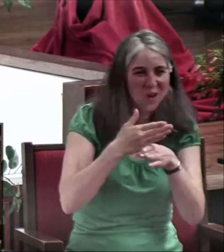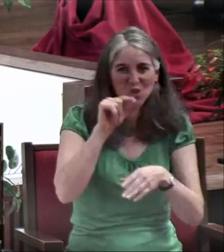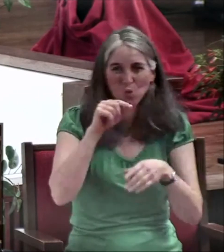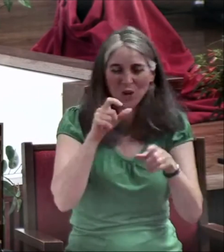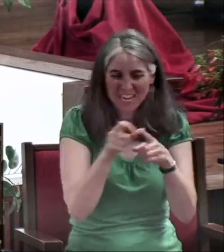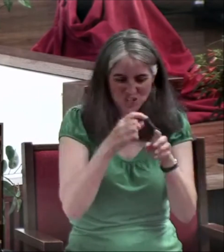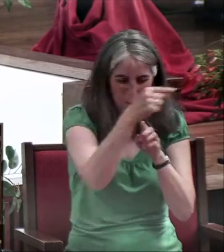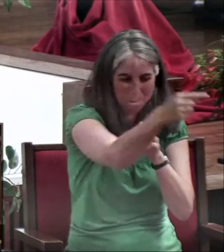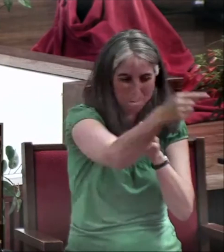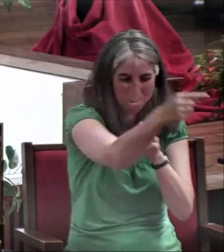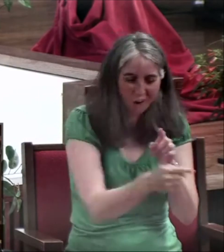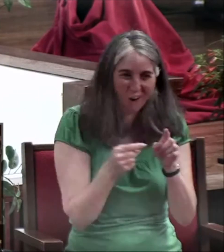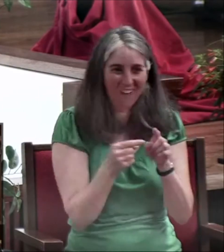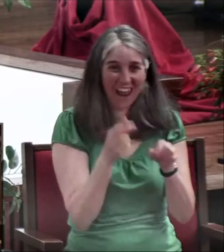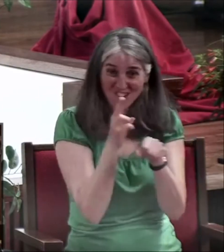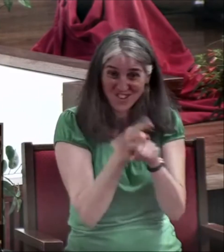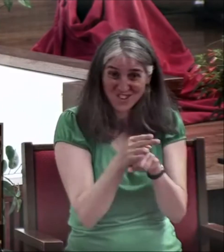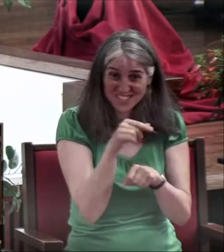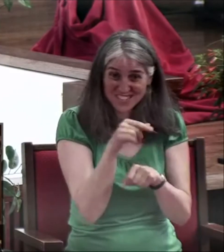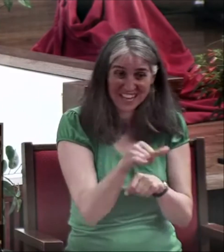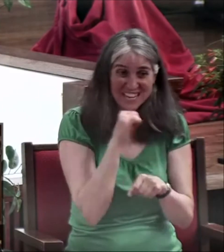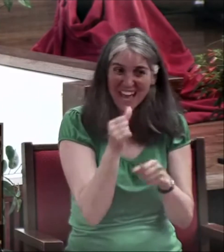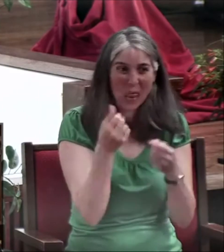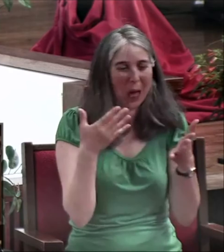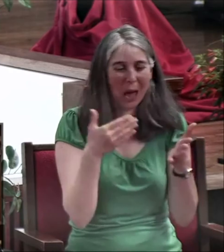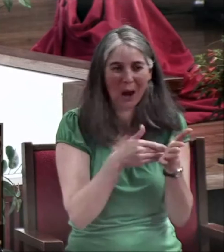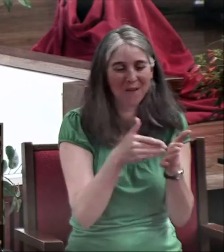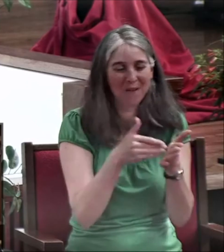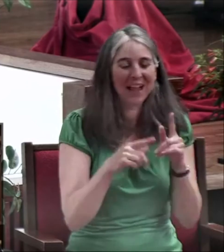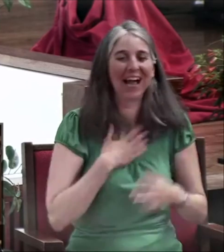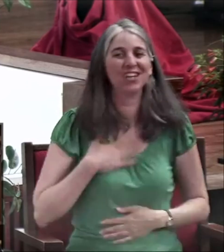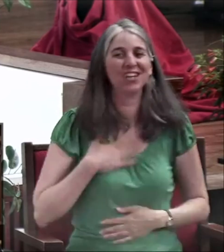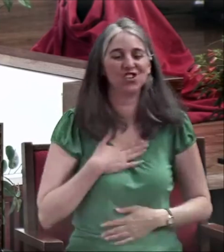this not as much as I'd like to, because I kind of enjoy this. I come